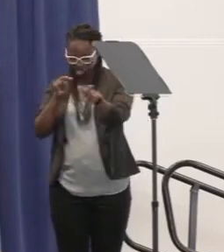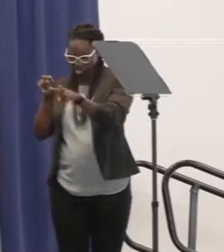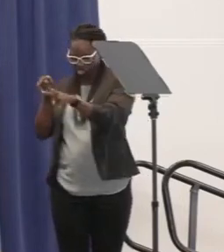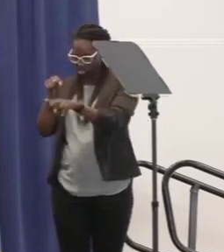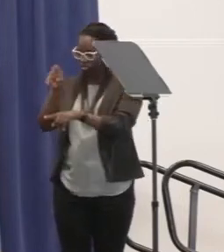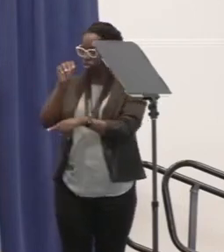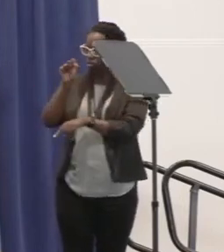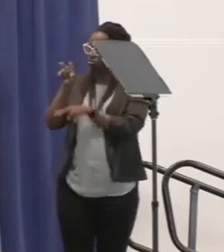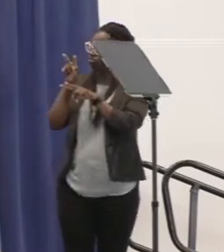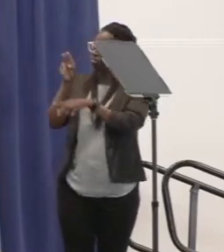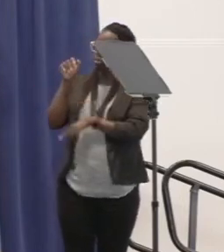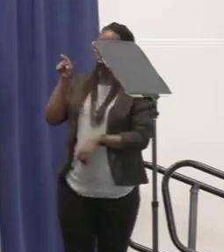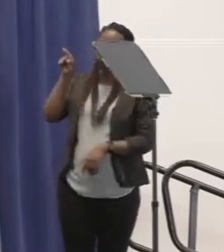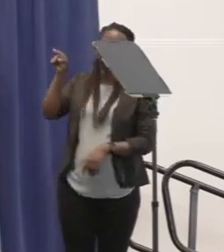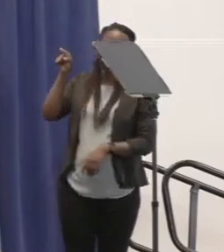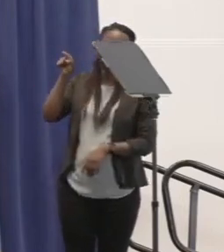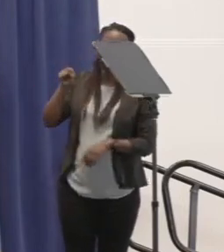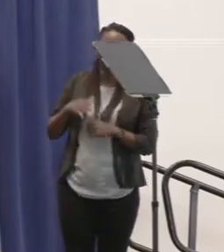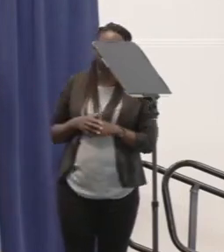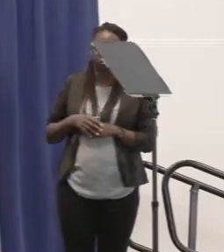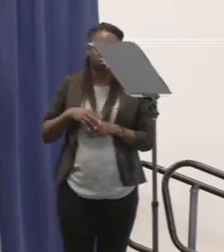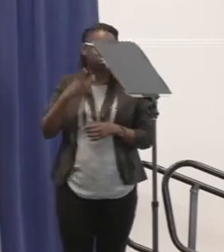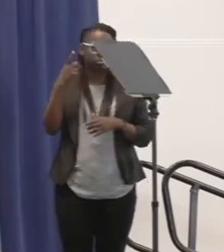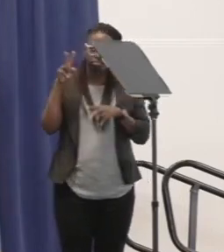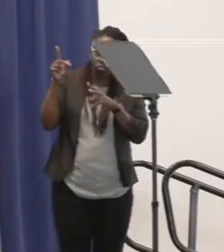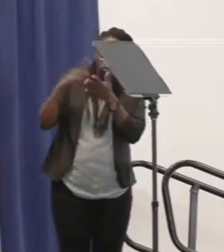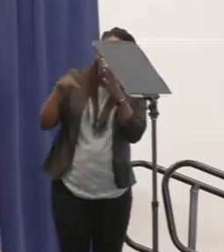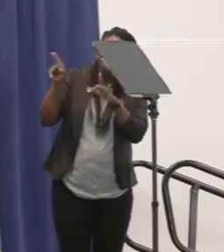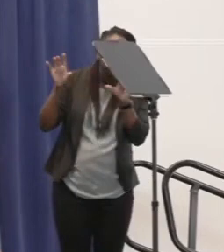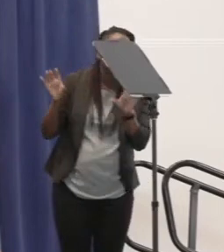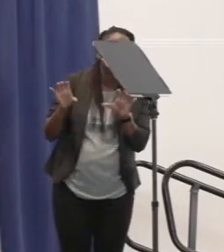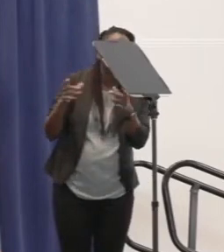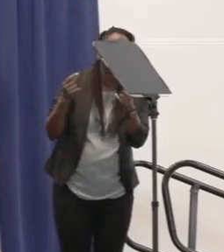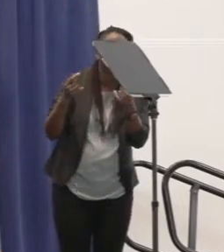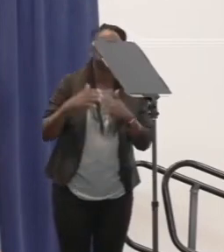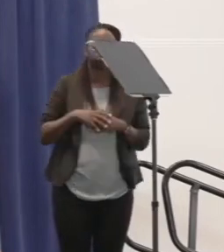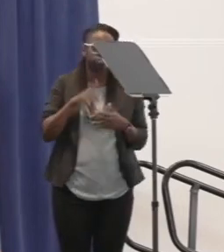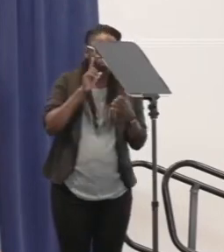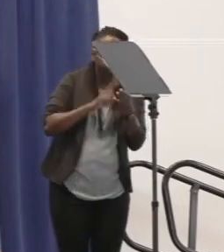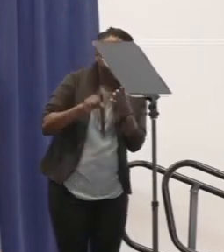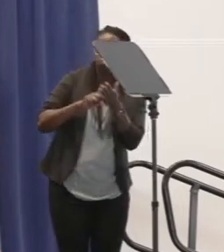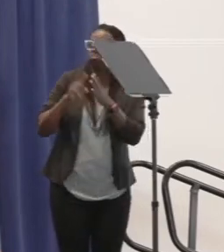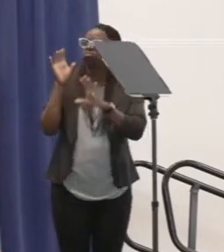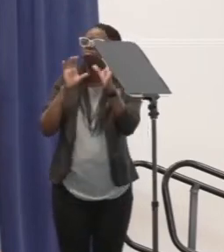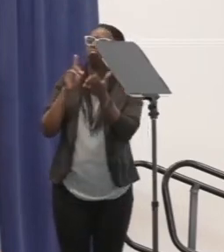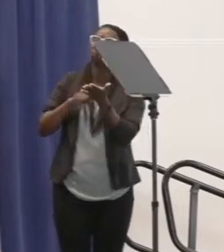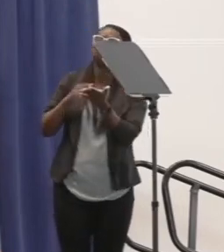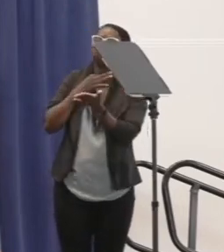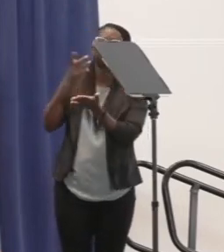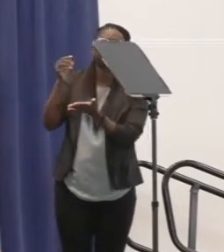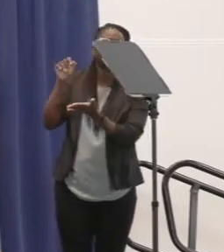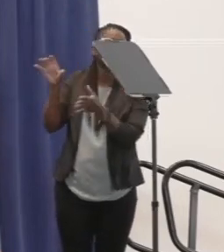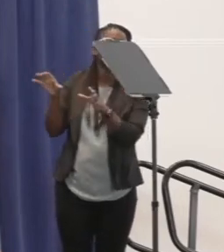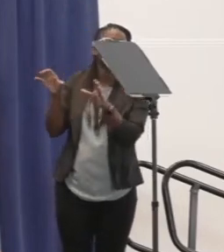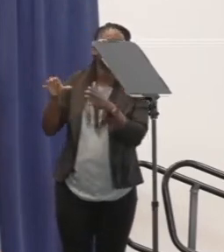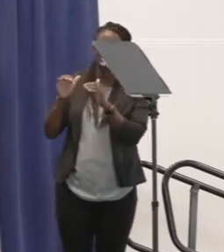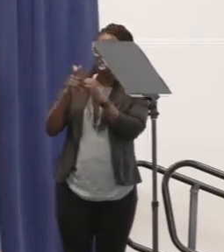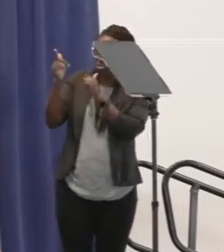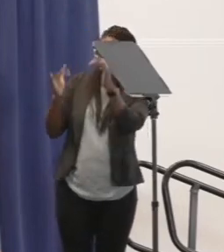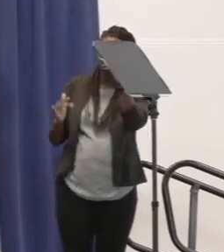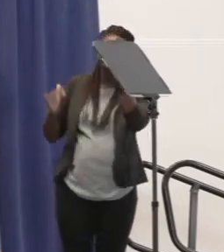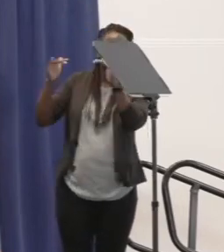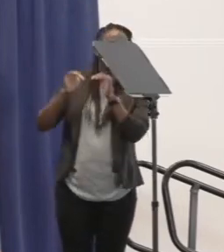we examine, as we explore, as we engineer strategies for advancing representation in